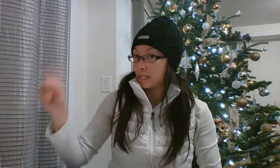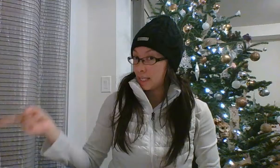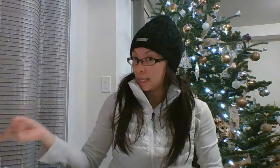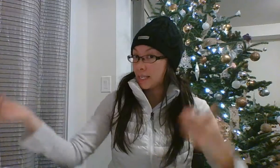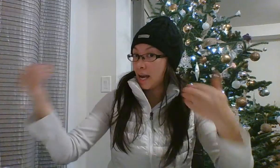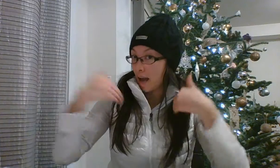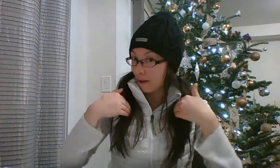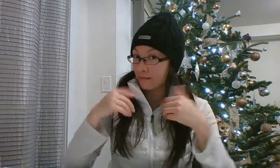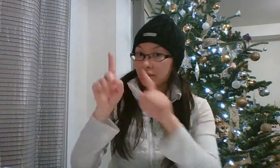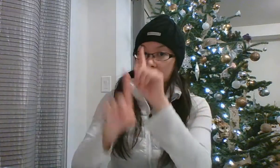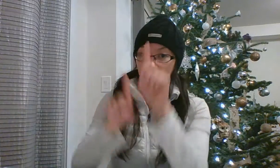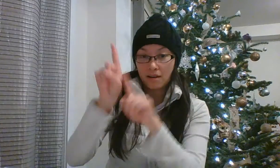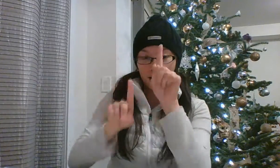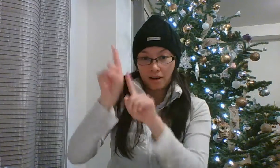he have star.